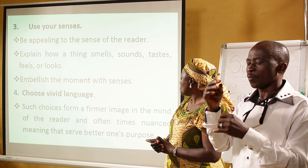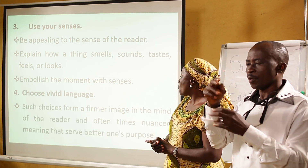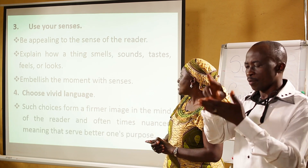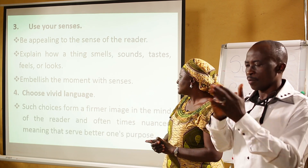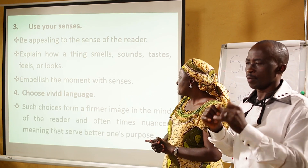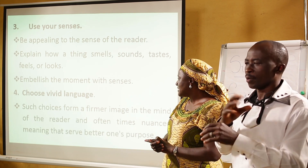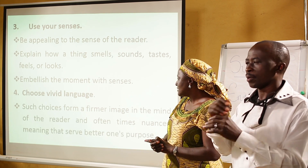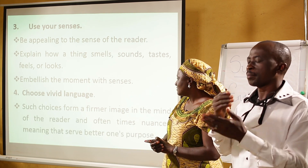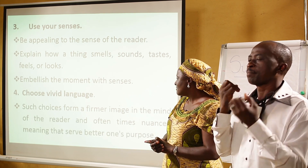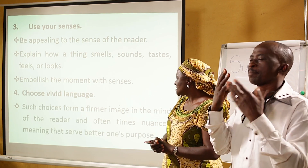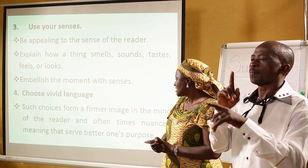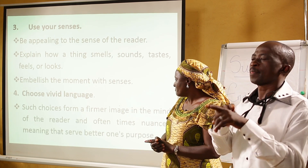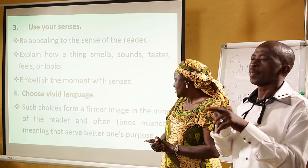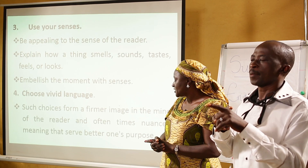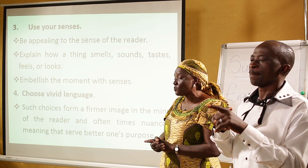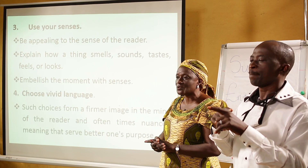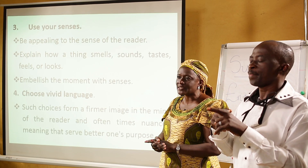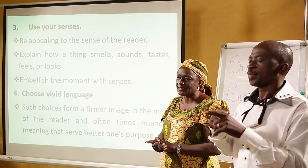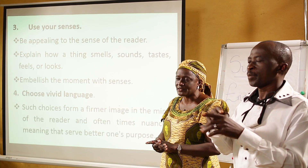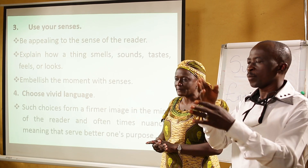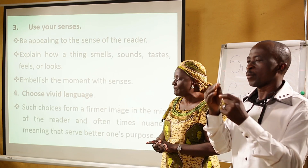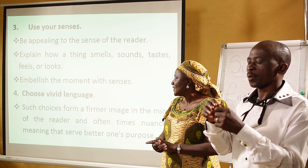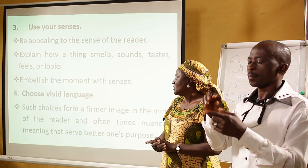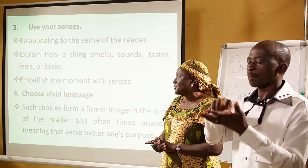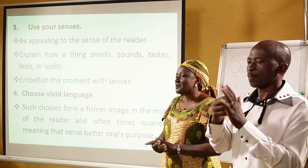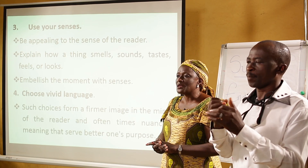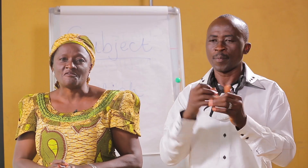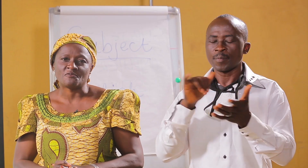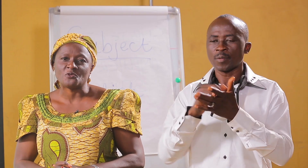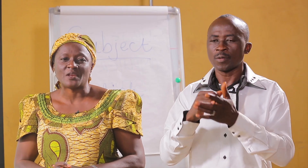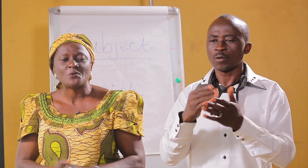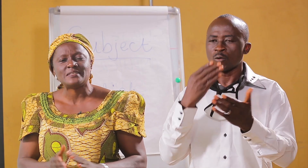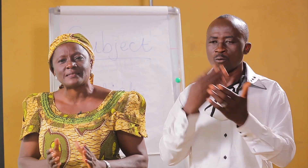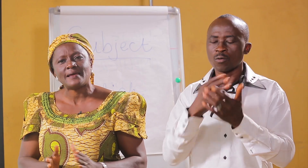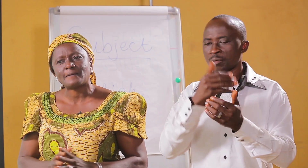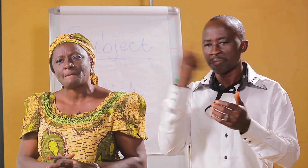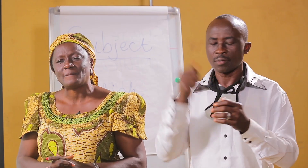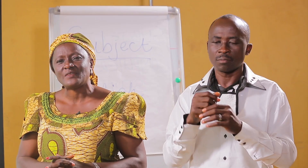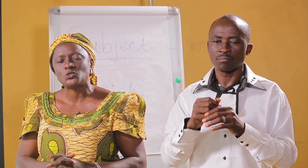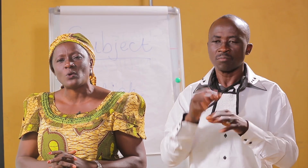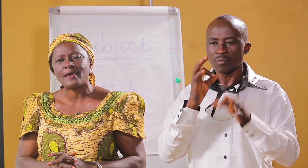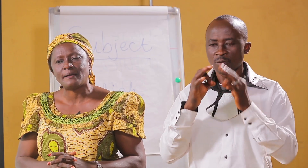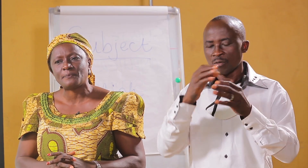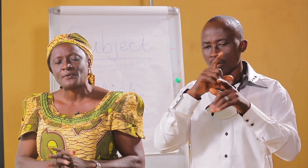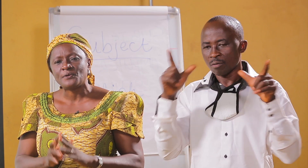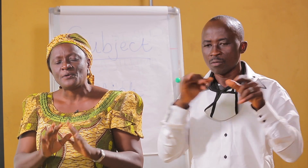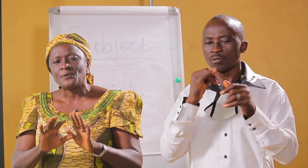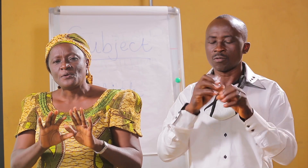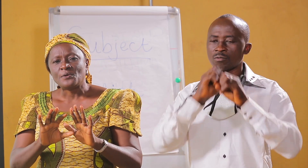oftentimes nuanced meaning that serve better one's idea. If your language is clear, it will